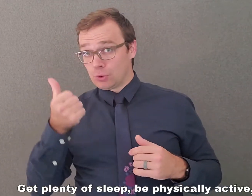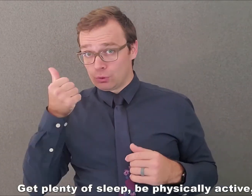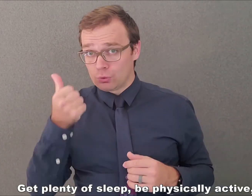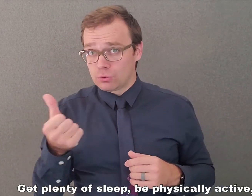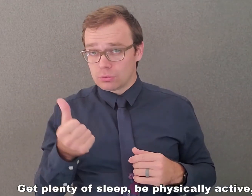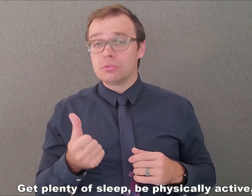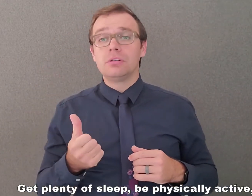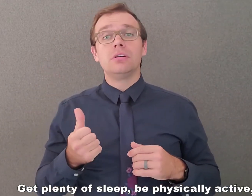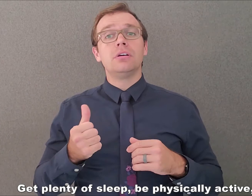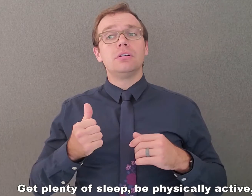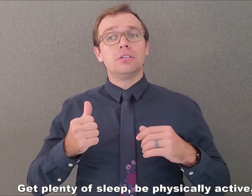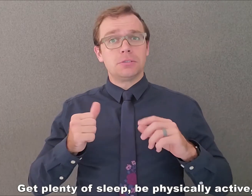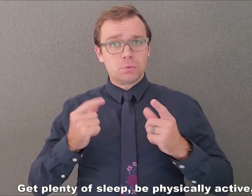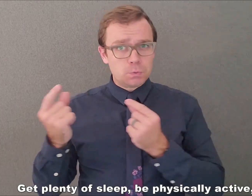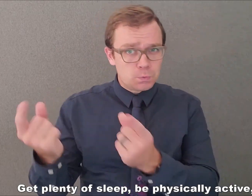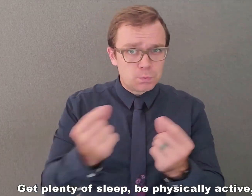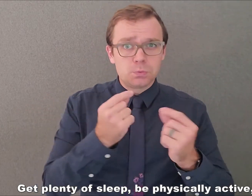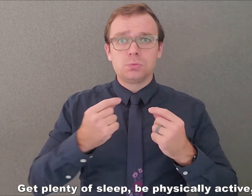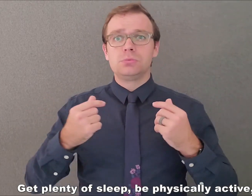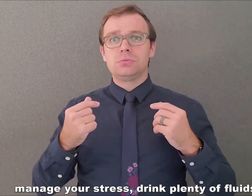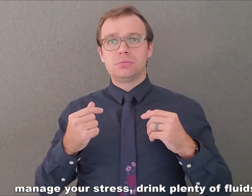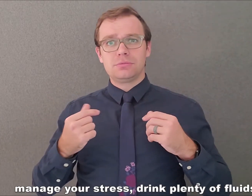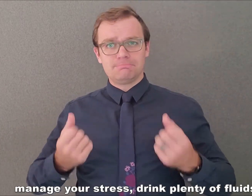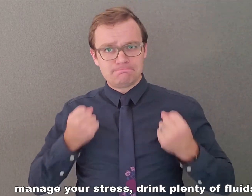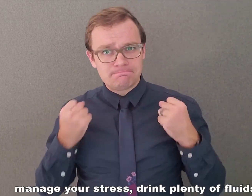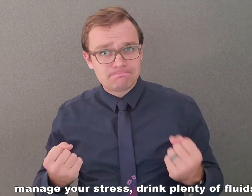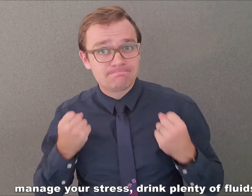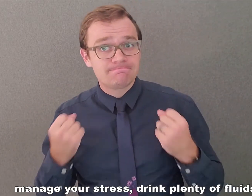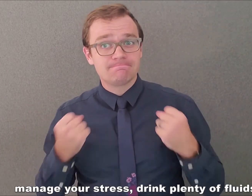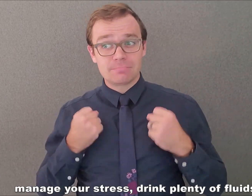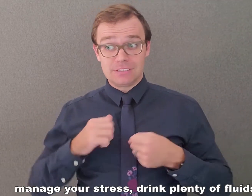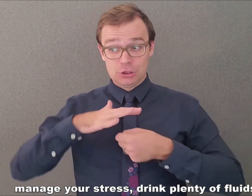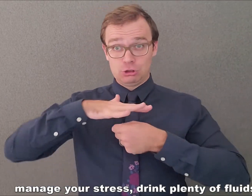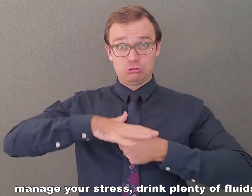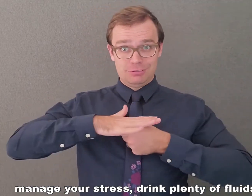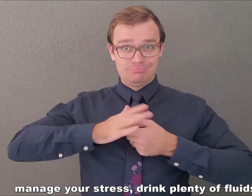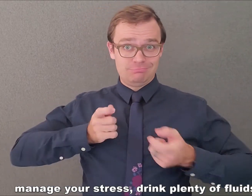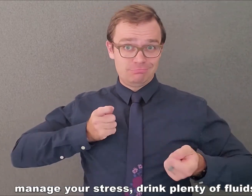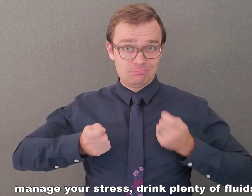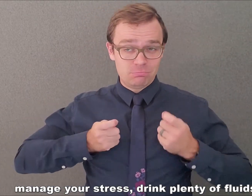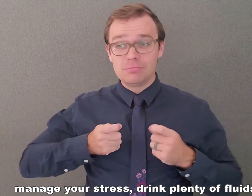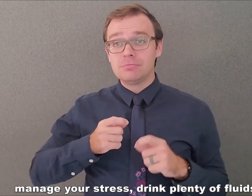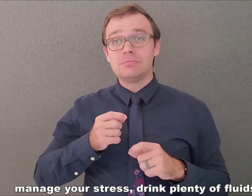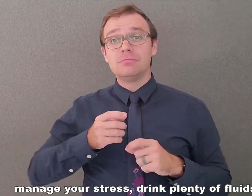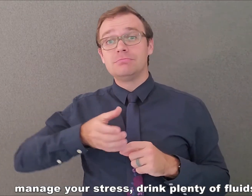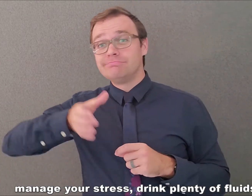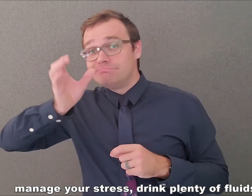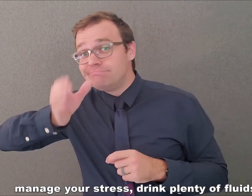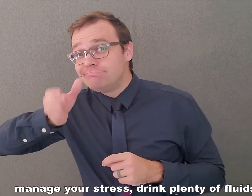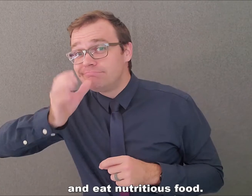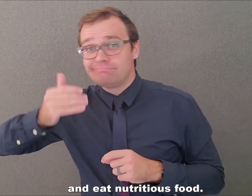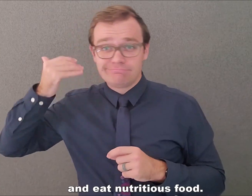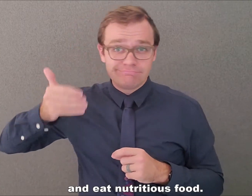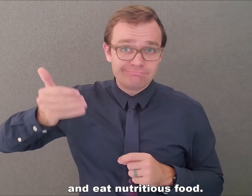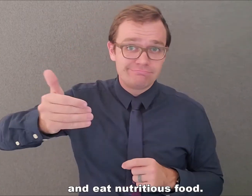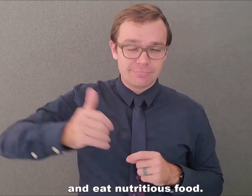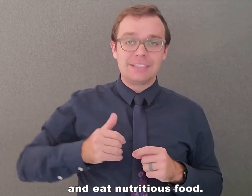Be physically active. Manage your stress. Drink plenty of fluids. And eat